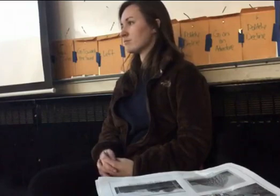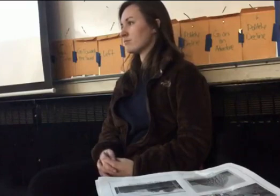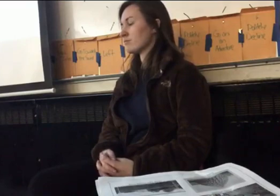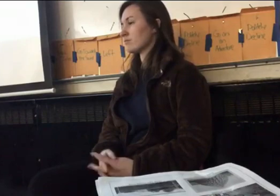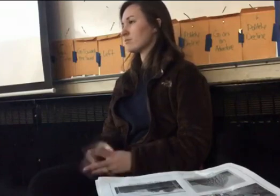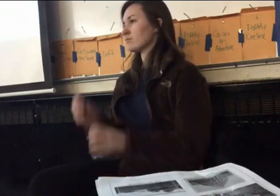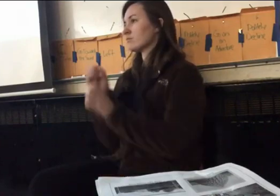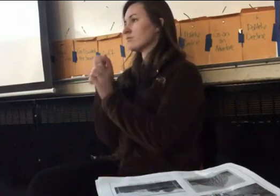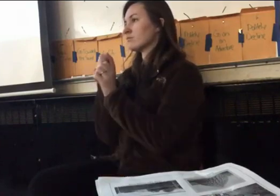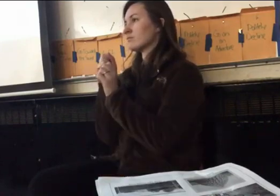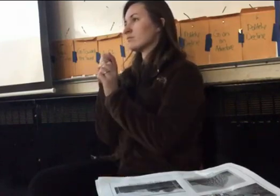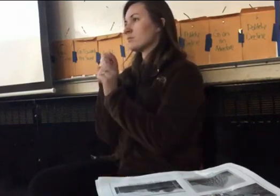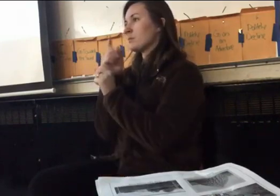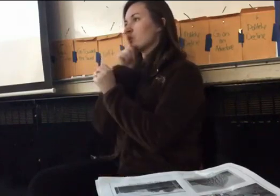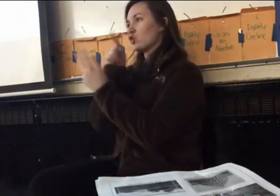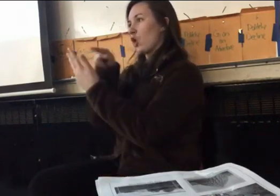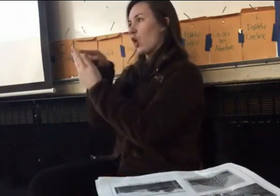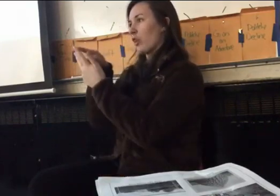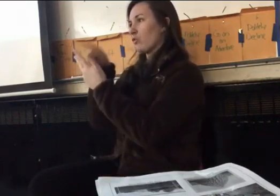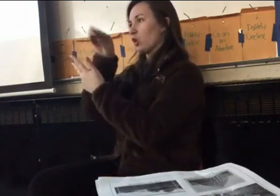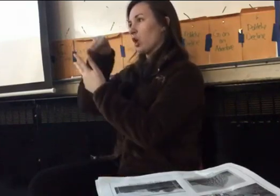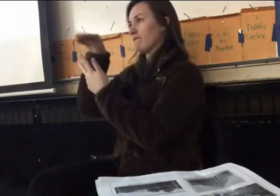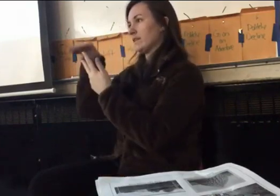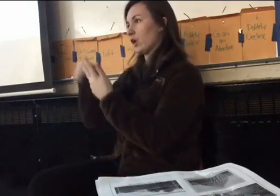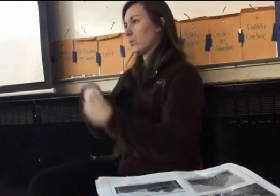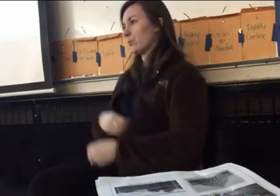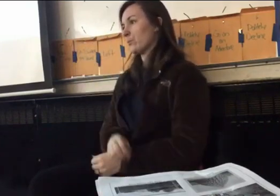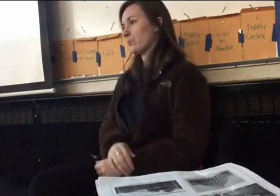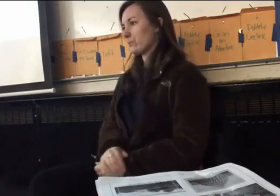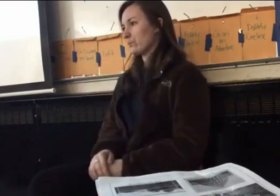Make sure all 3 boxes get filled out.